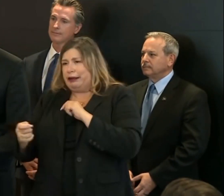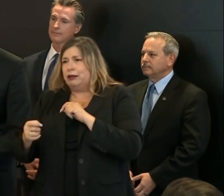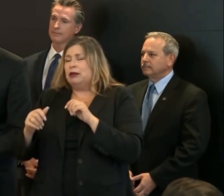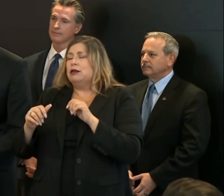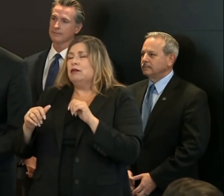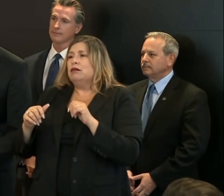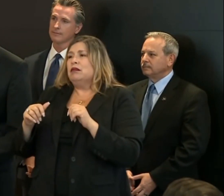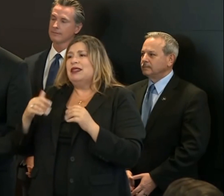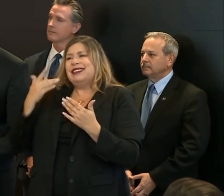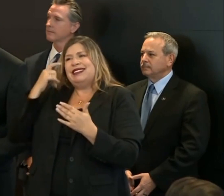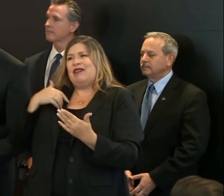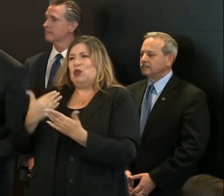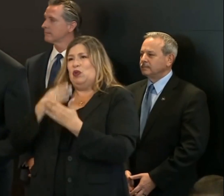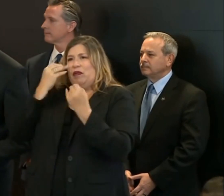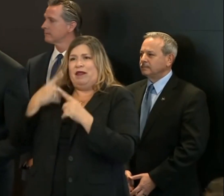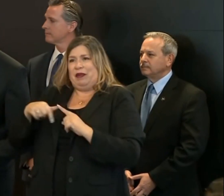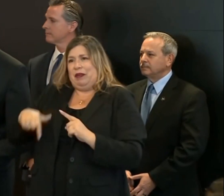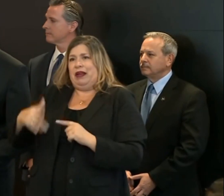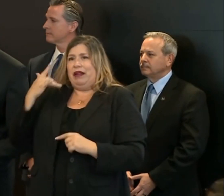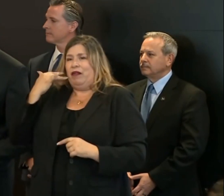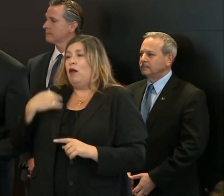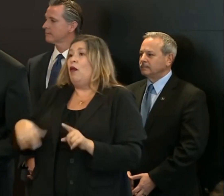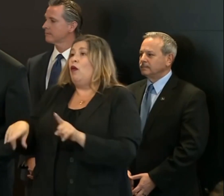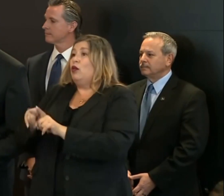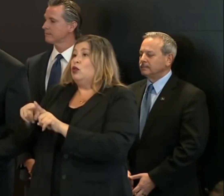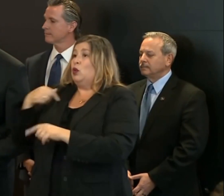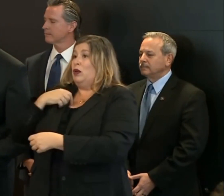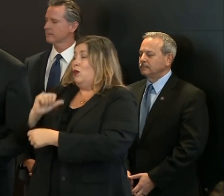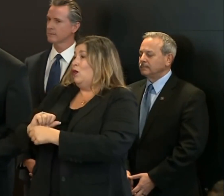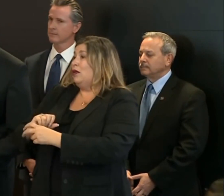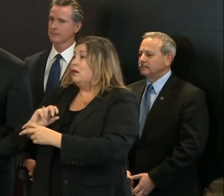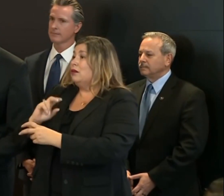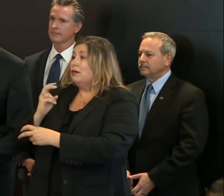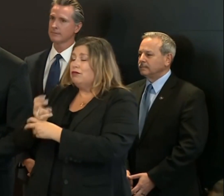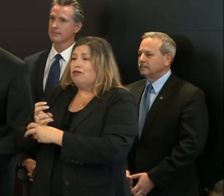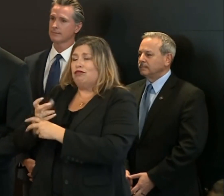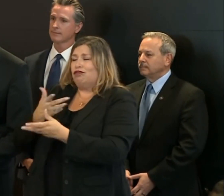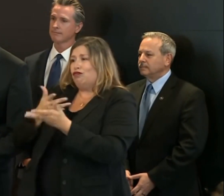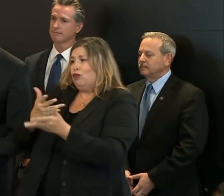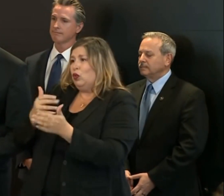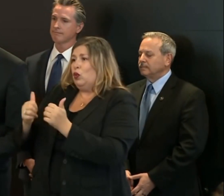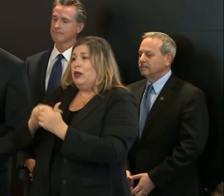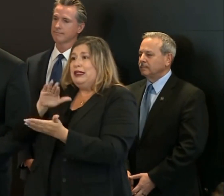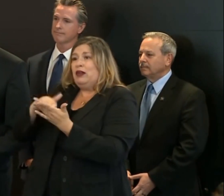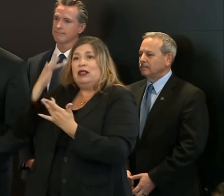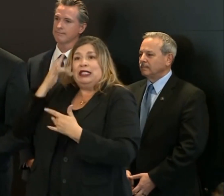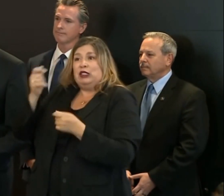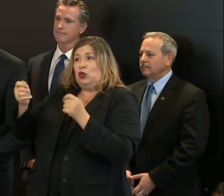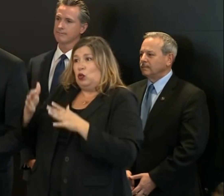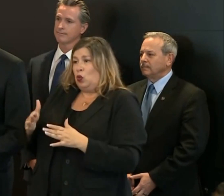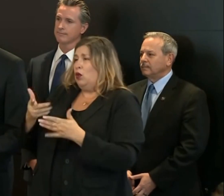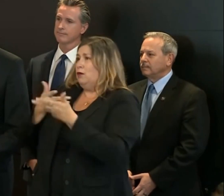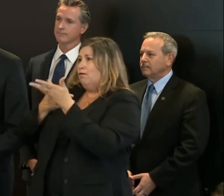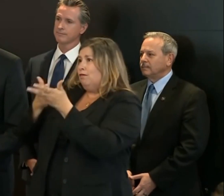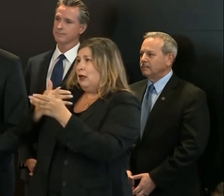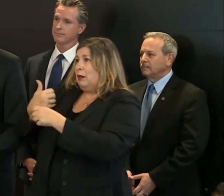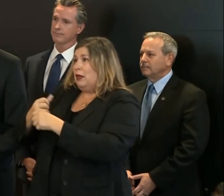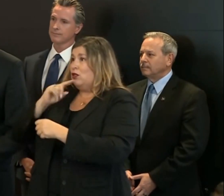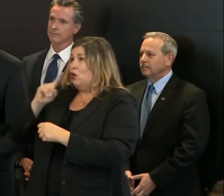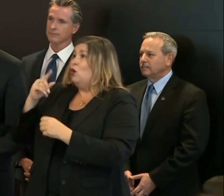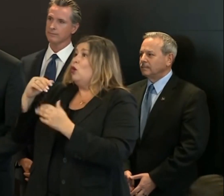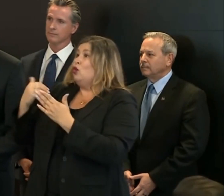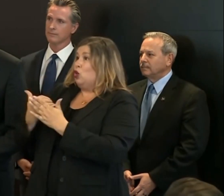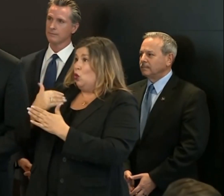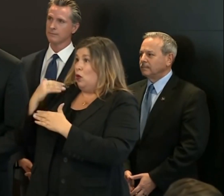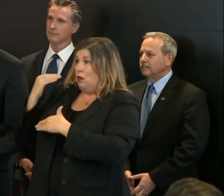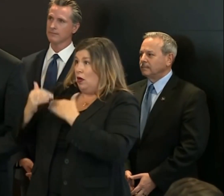from yesterday here in California. And we are working hard with the CDC to ensure that once those are prepared,